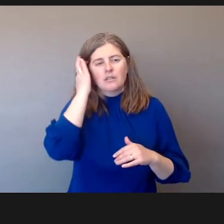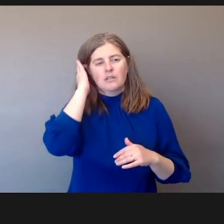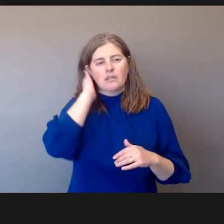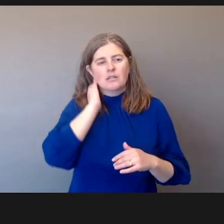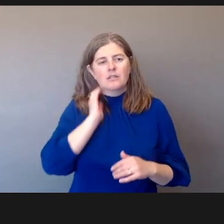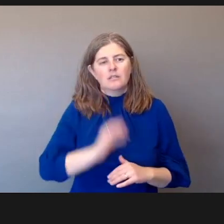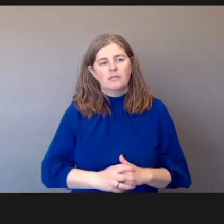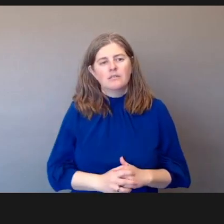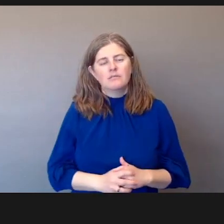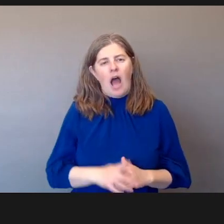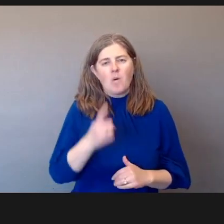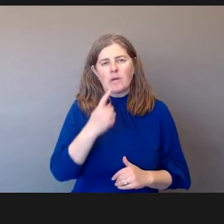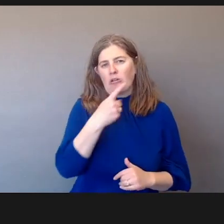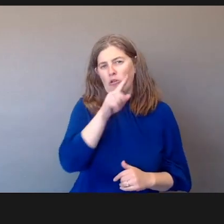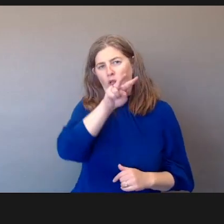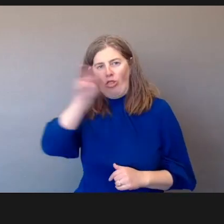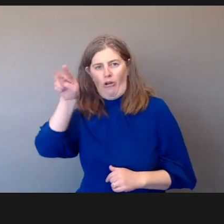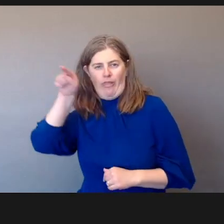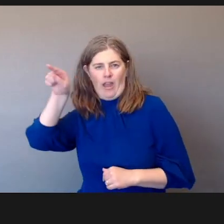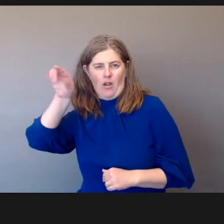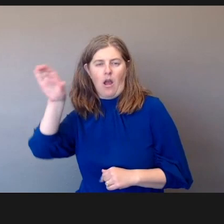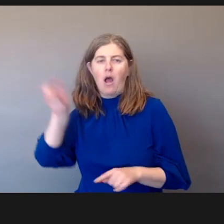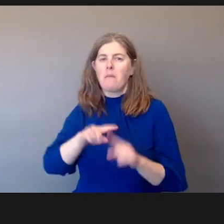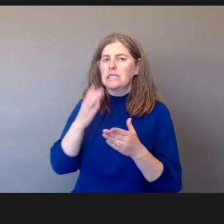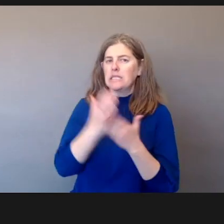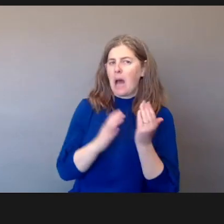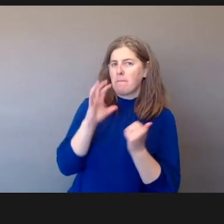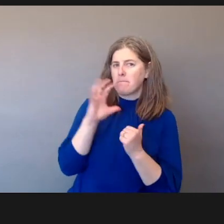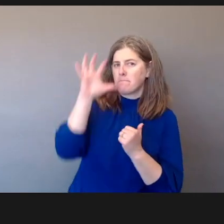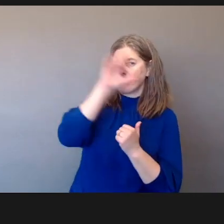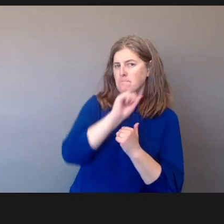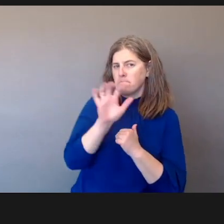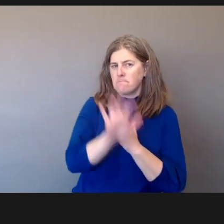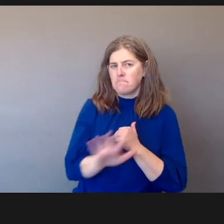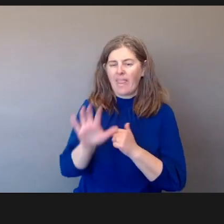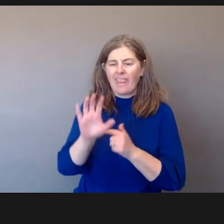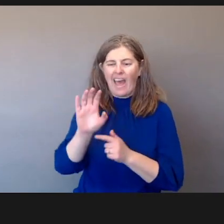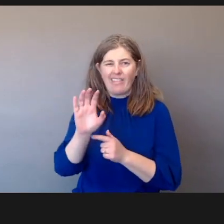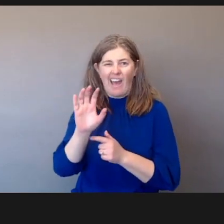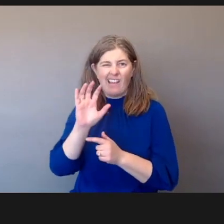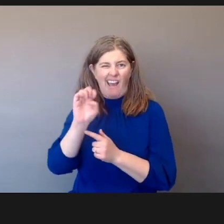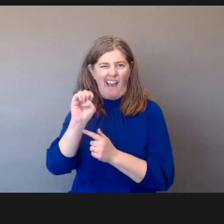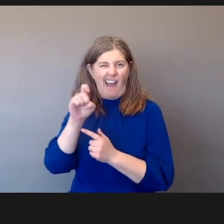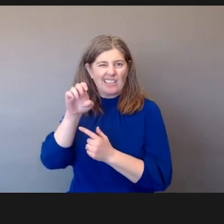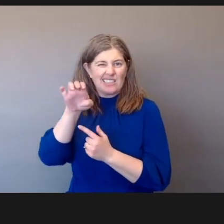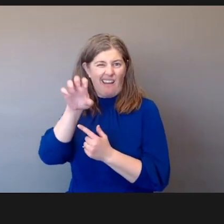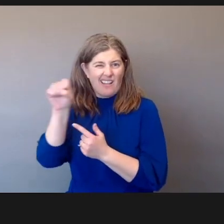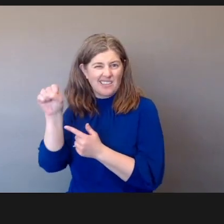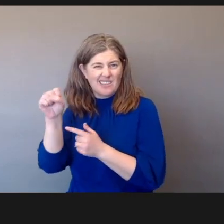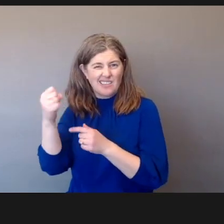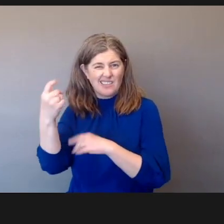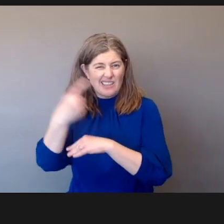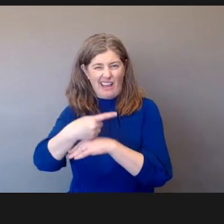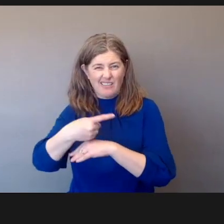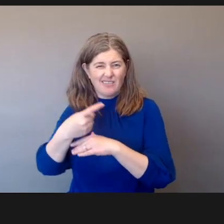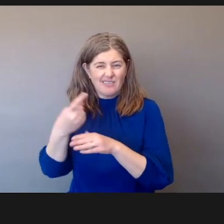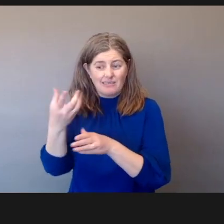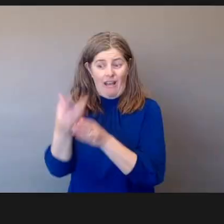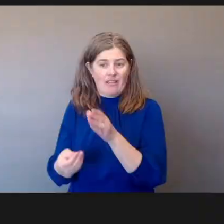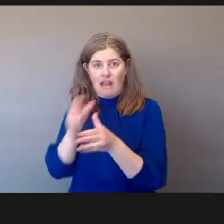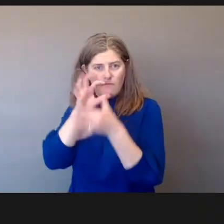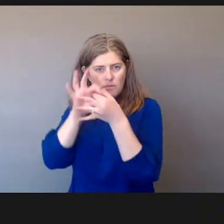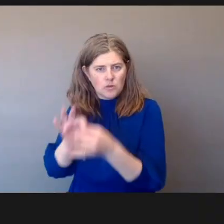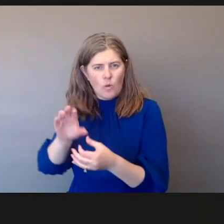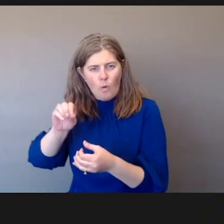I would point you there. But there are estimates that excess number of deaths that aren't specifically COVID, but related to